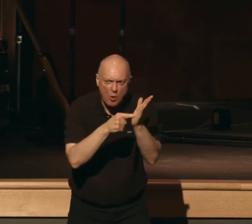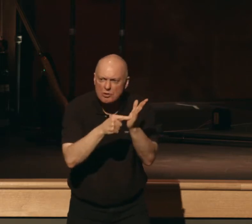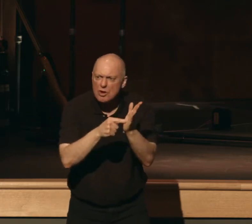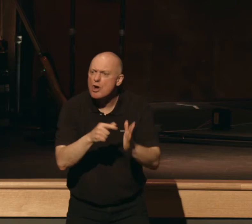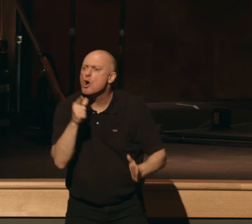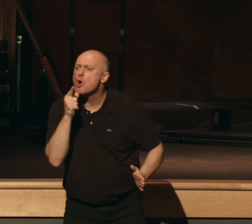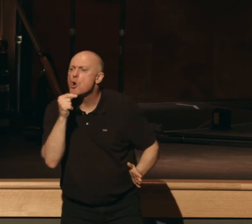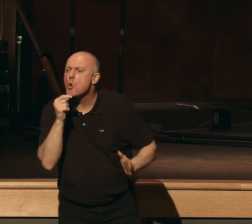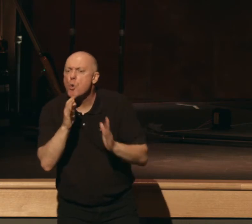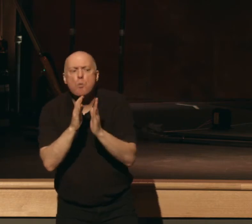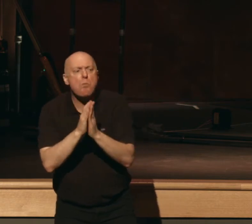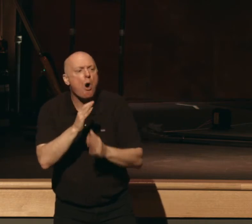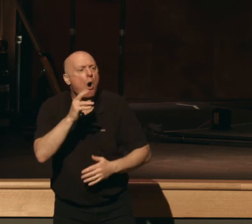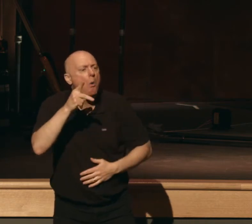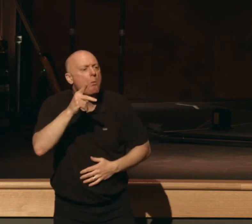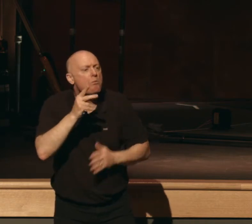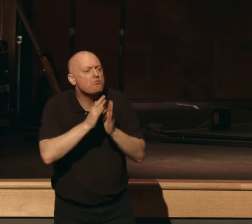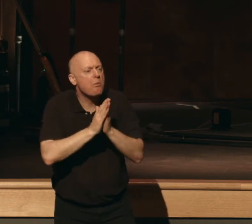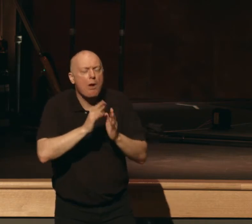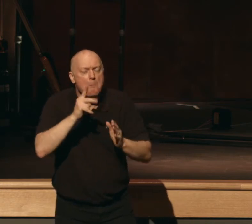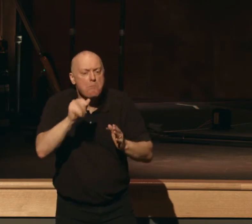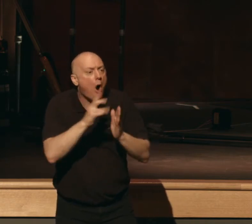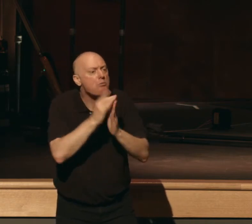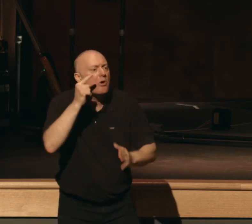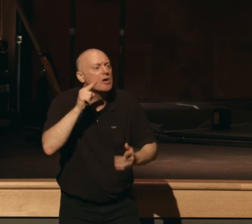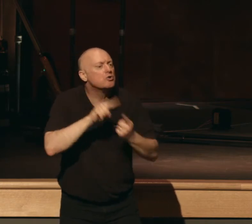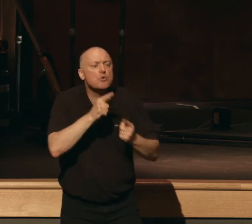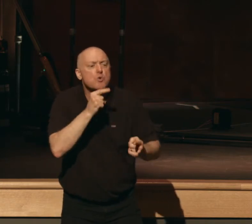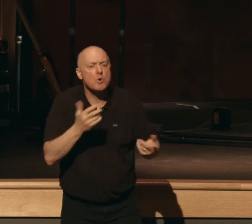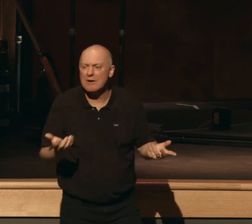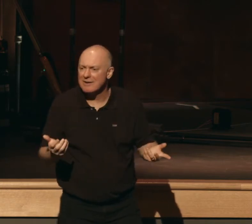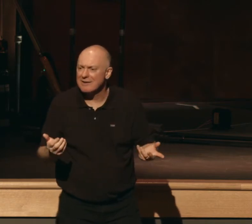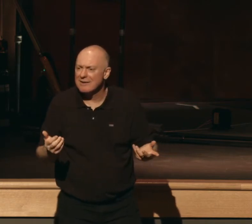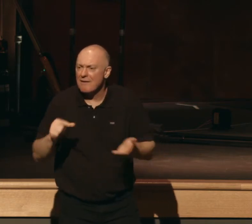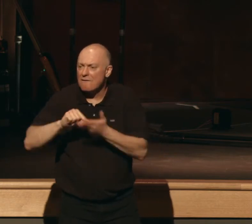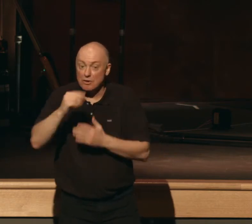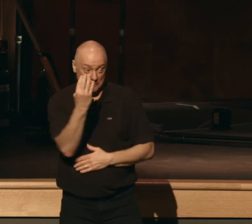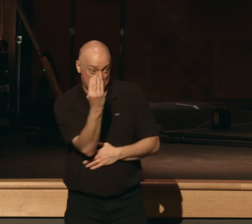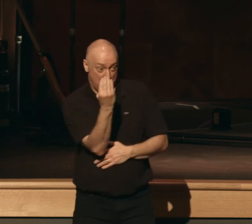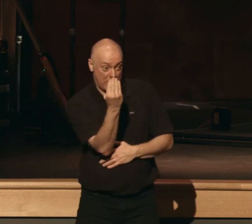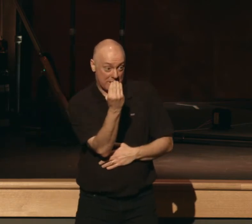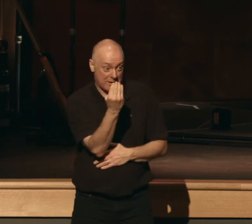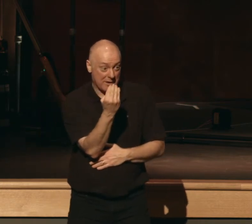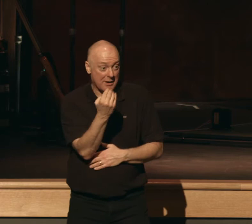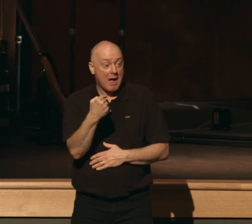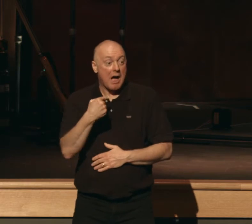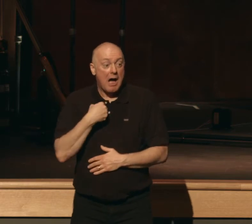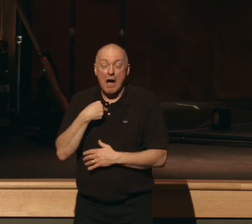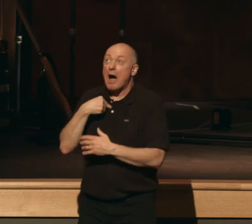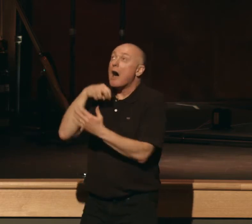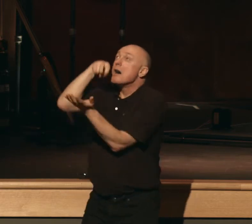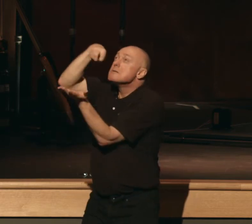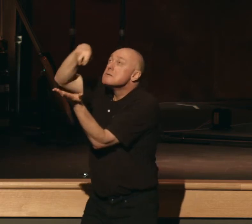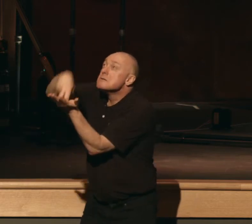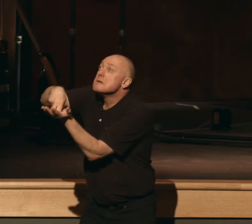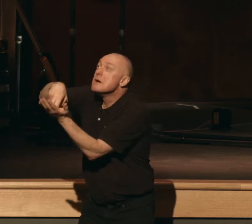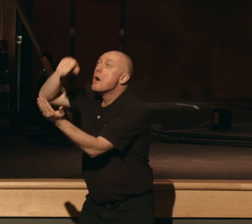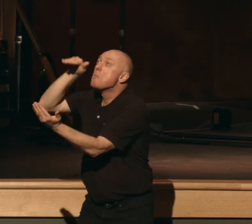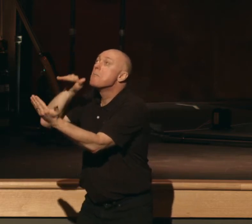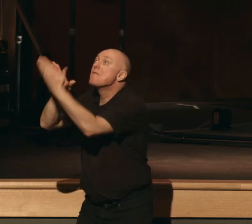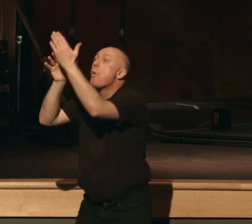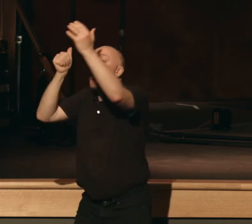who Paul is praying to. Notice who he's praying to, verse 14. "For this reason, I bow my knees before